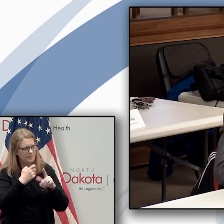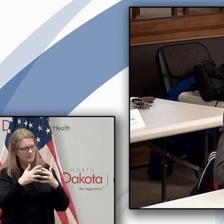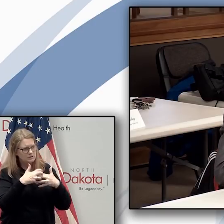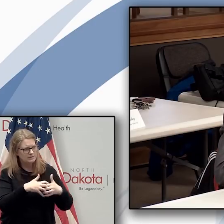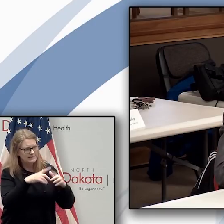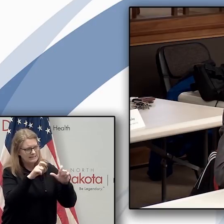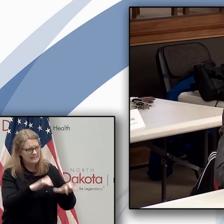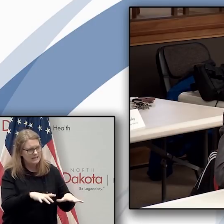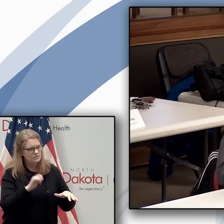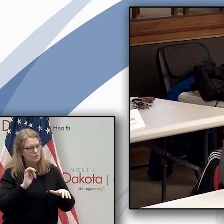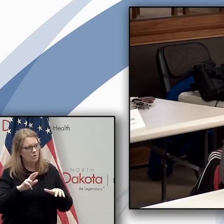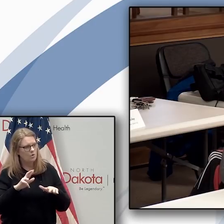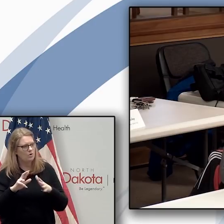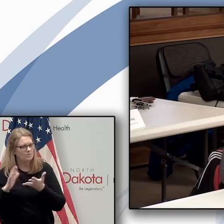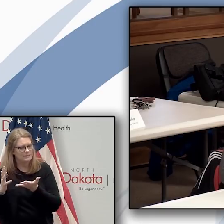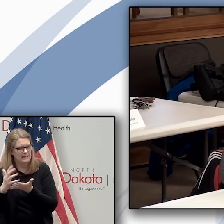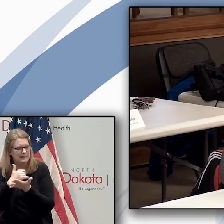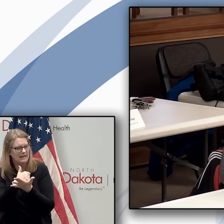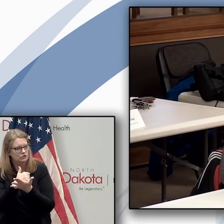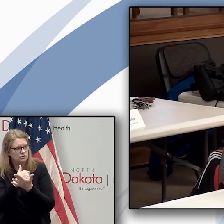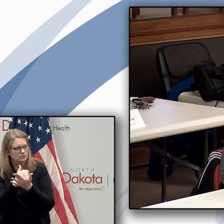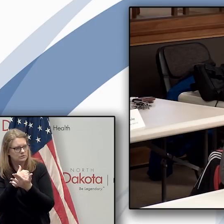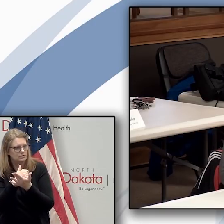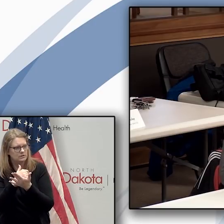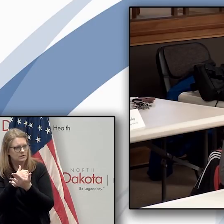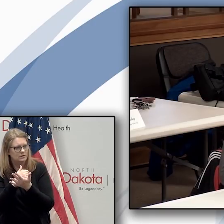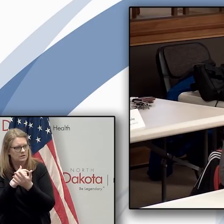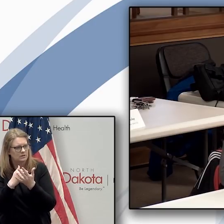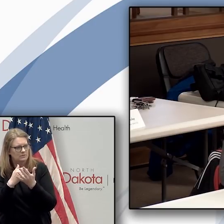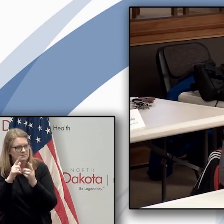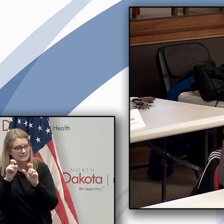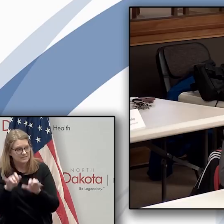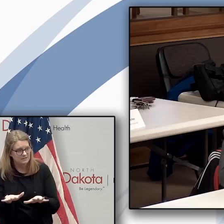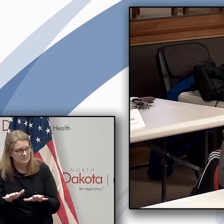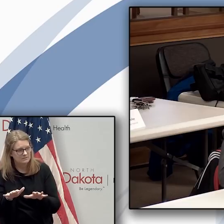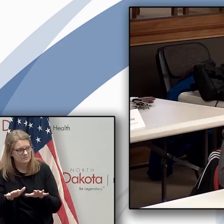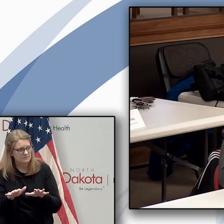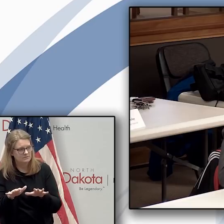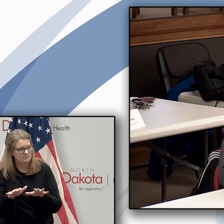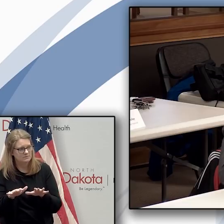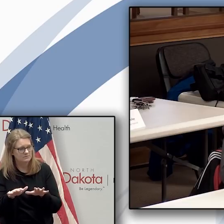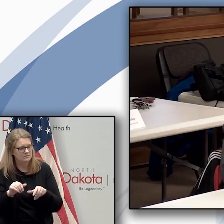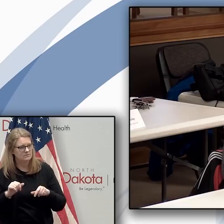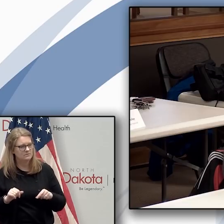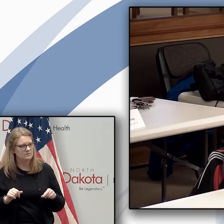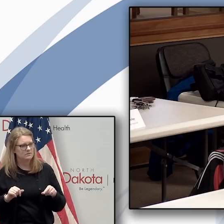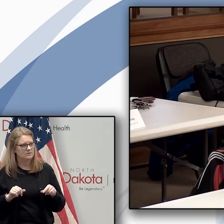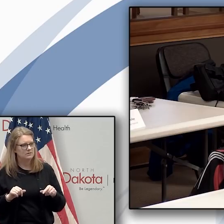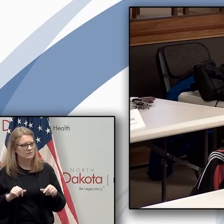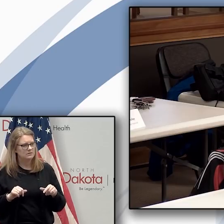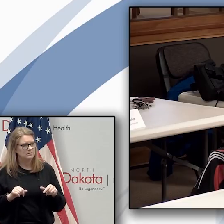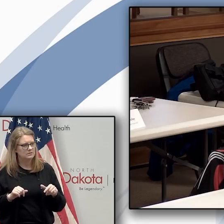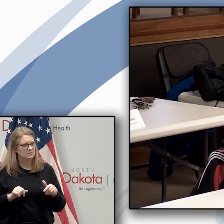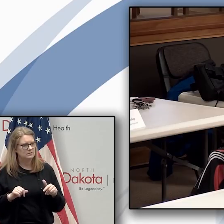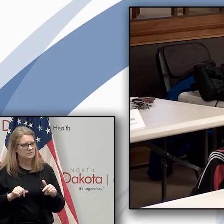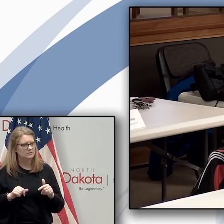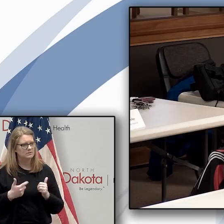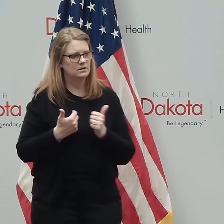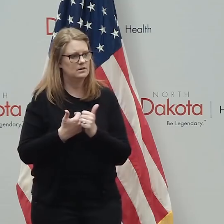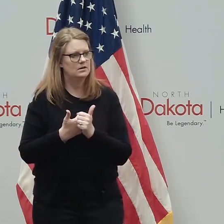or is it more of a collection of data? And I guess, what's the backlog capacity?